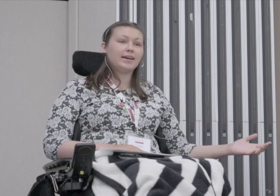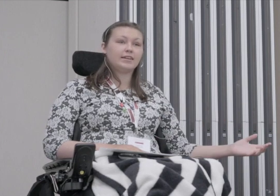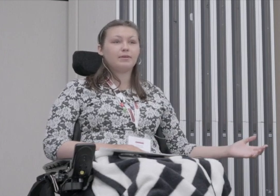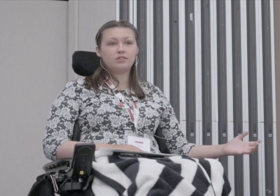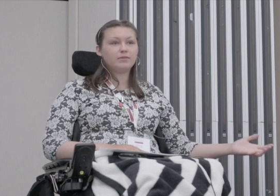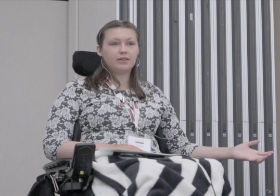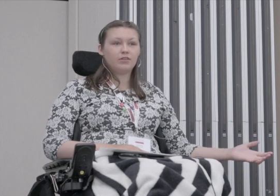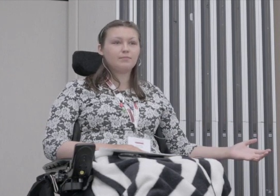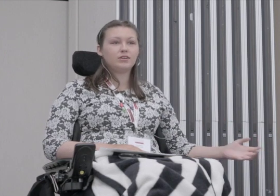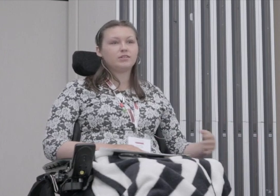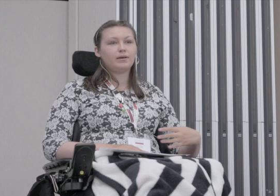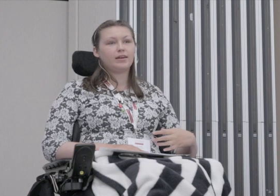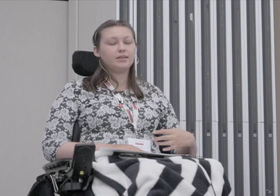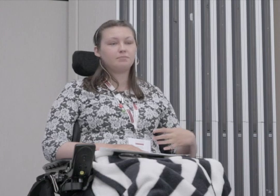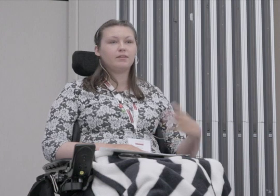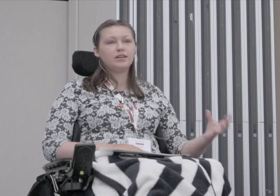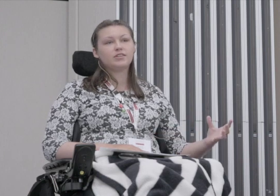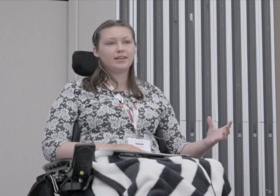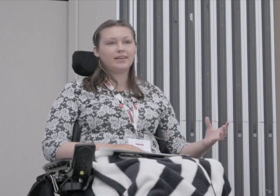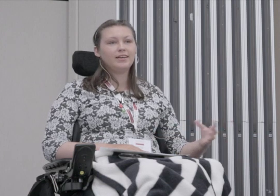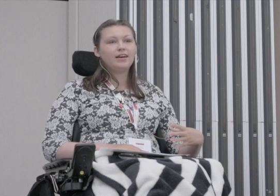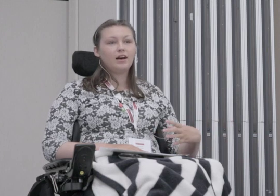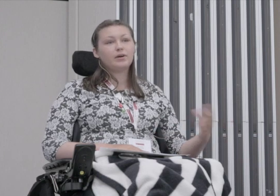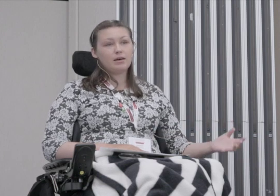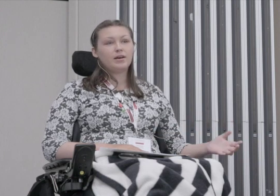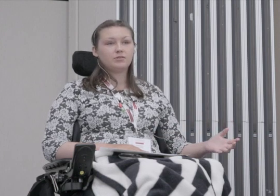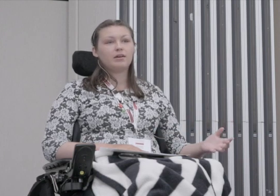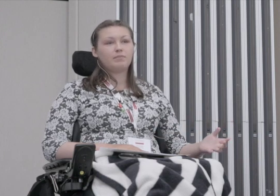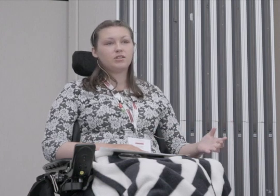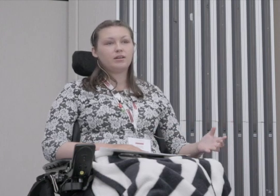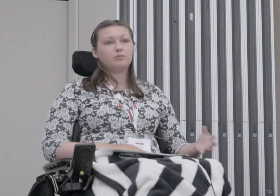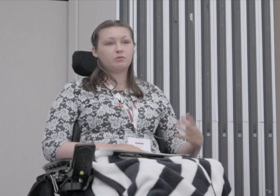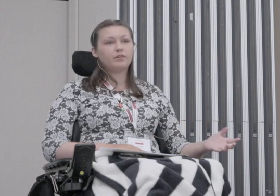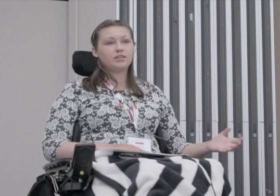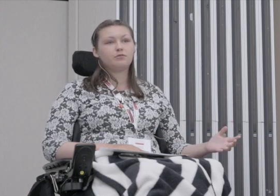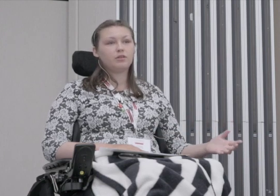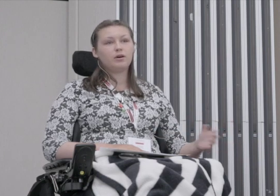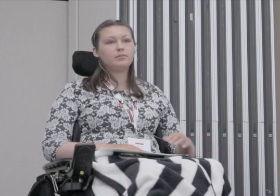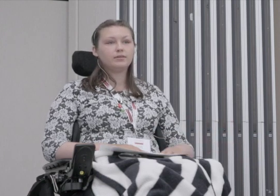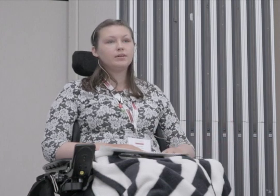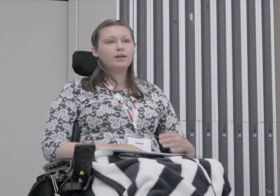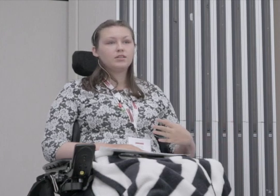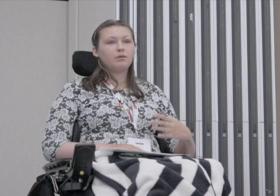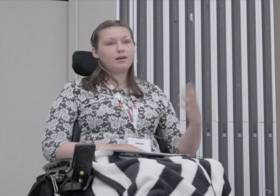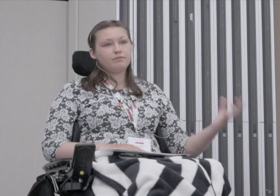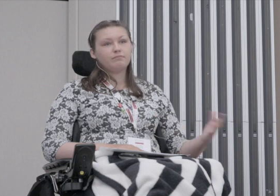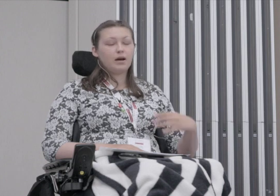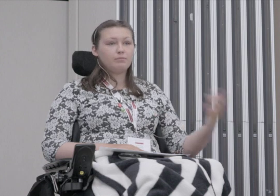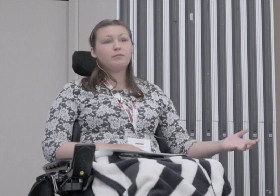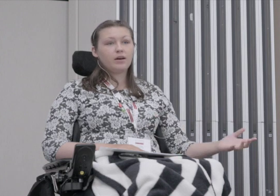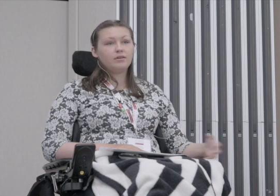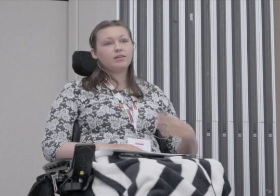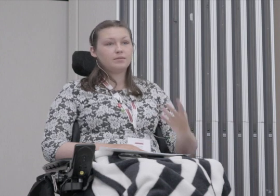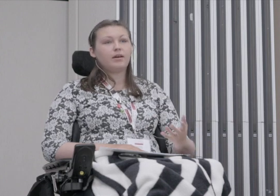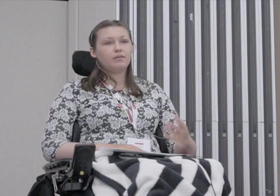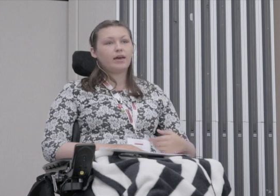It's 18 months on, we're still on the emergency package, but eventually I will get a personal health budget, which we're fighting for at the moment. So I'll